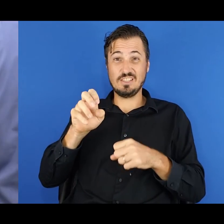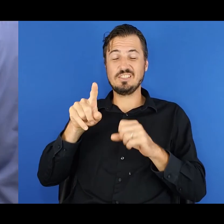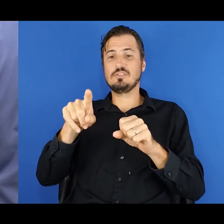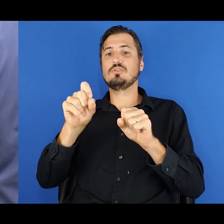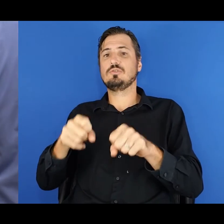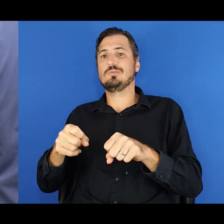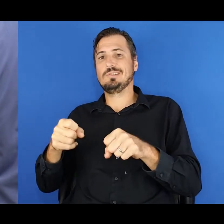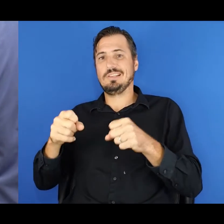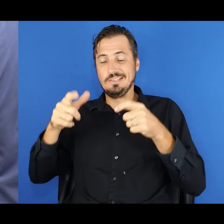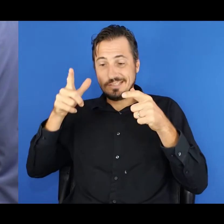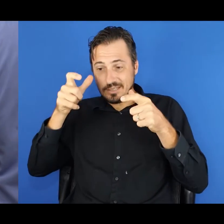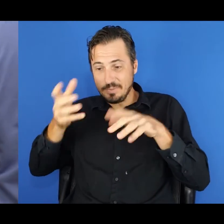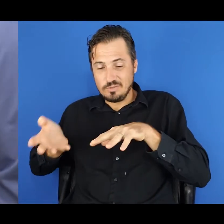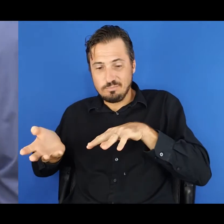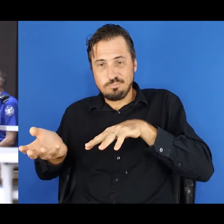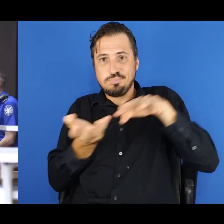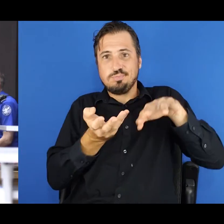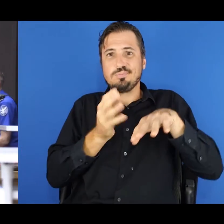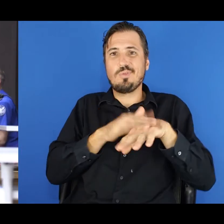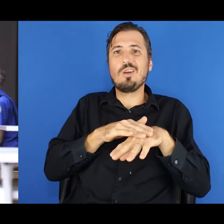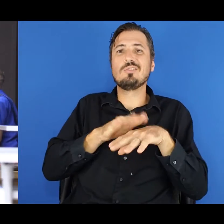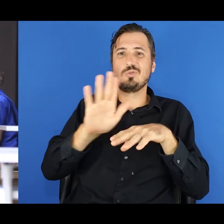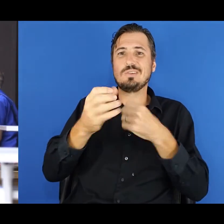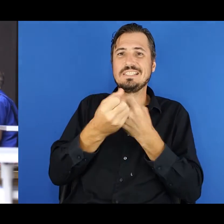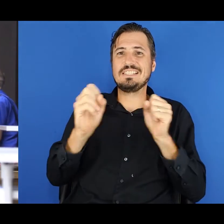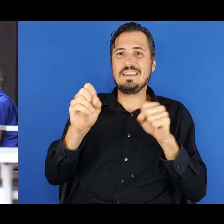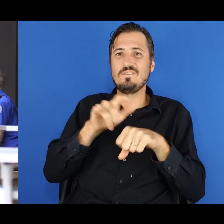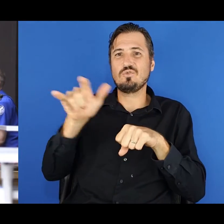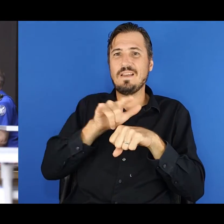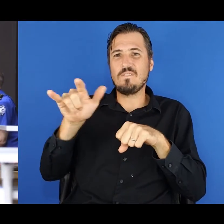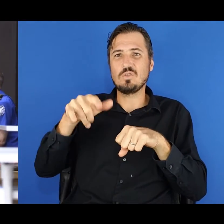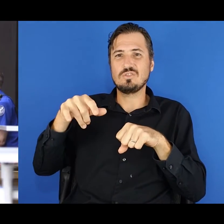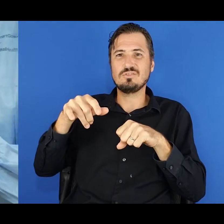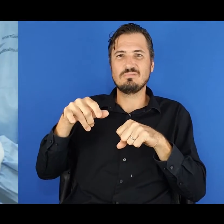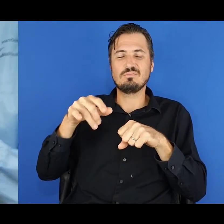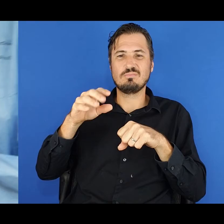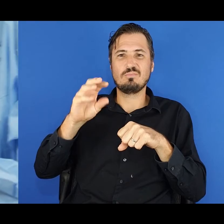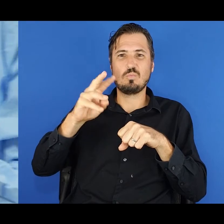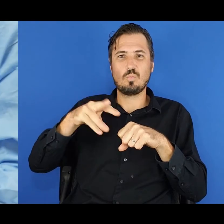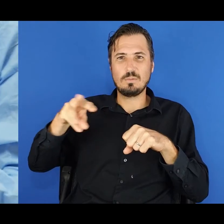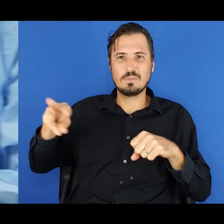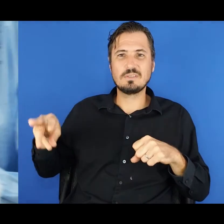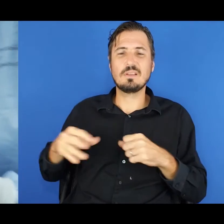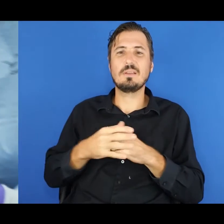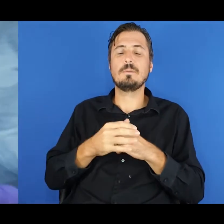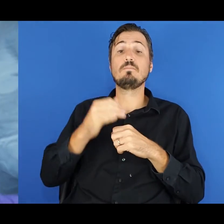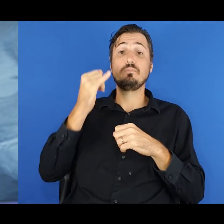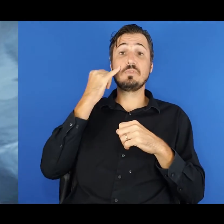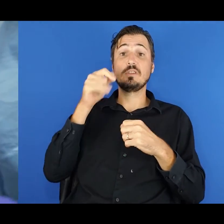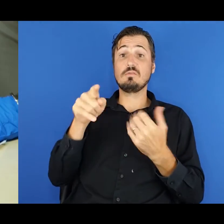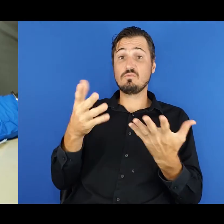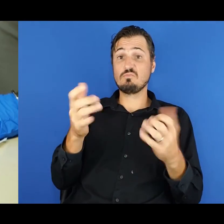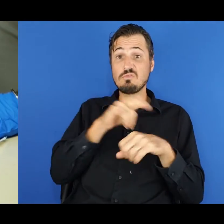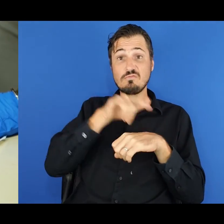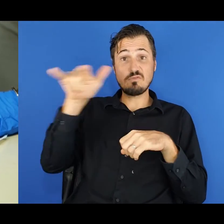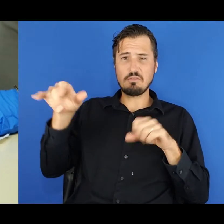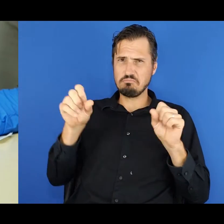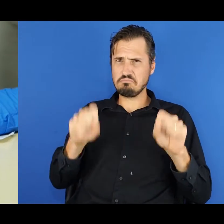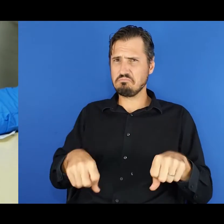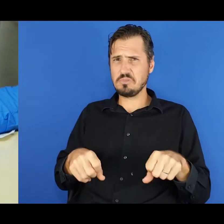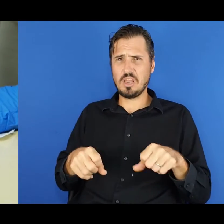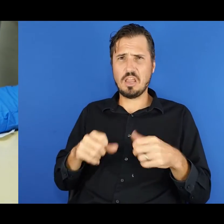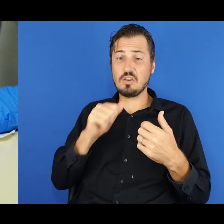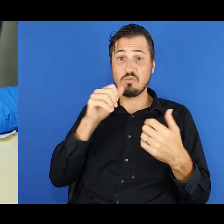have not been vaccinated in the state or are traveling trans-Pacific, you can still take a pre-travel test to participate